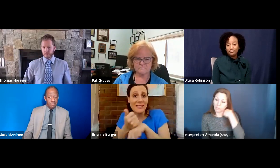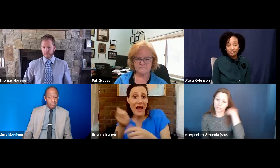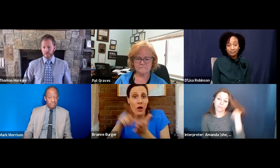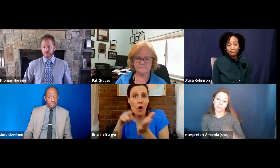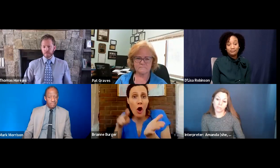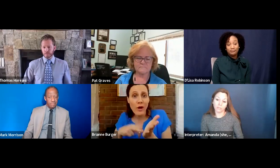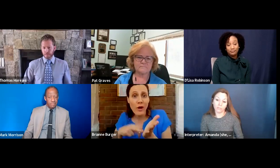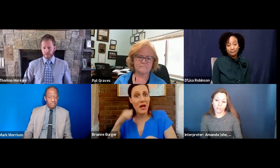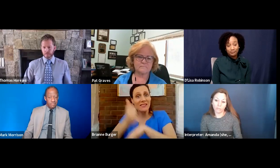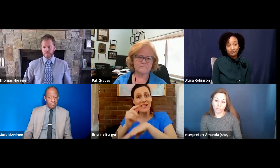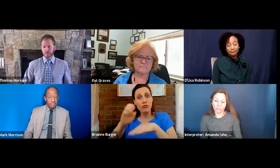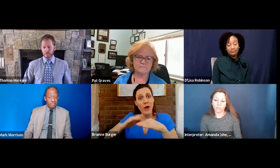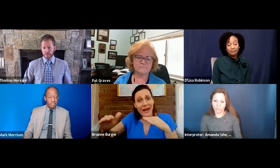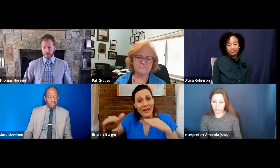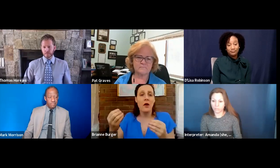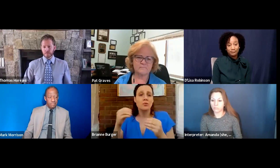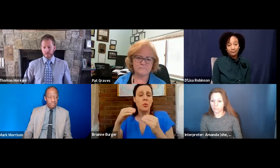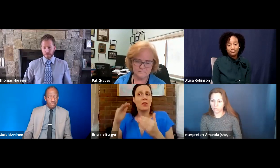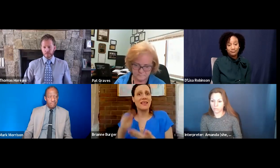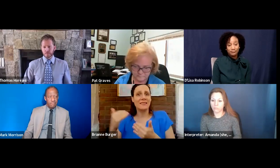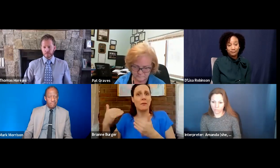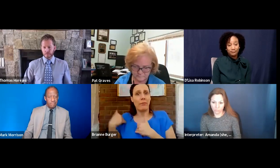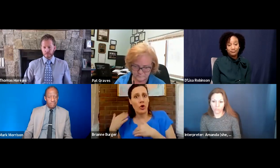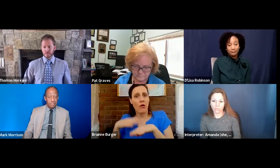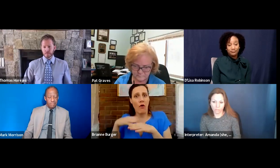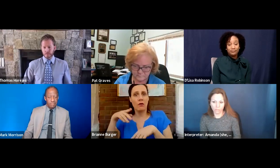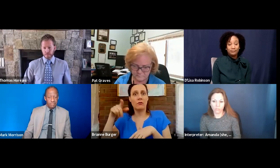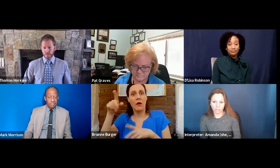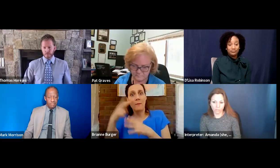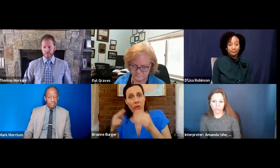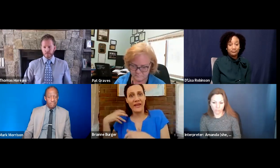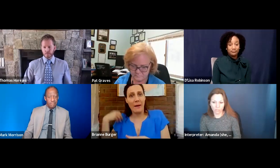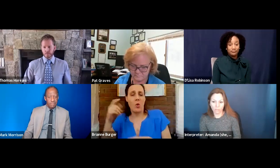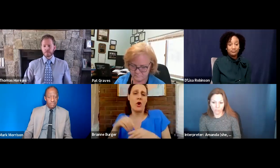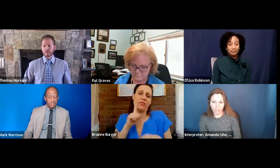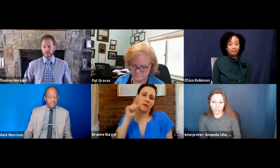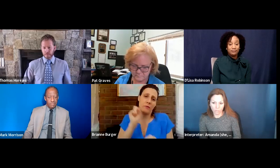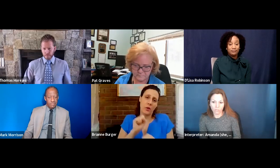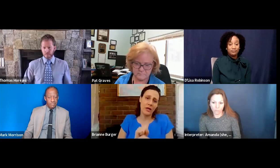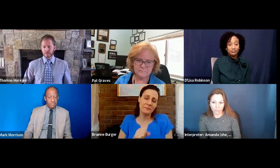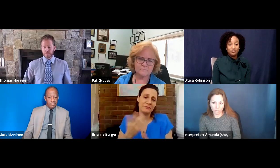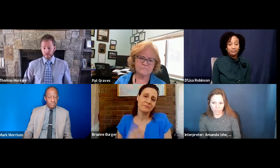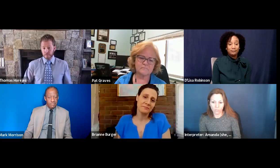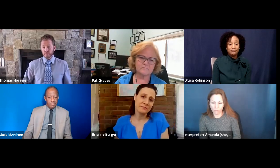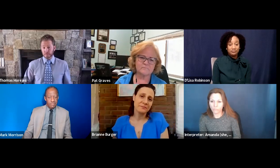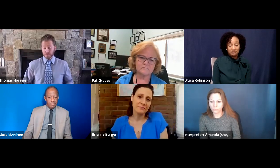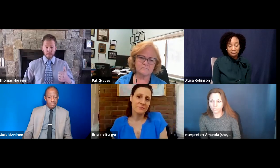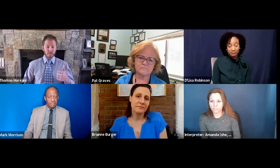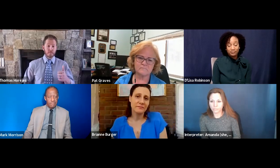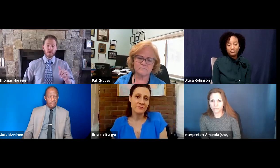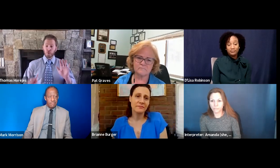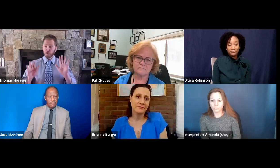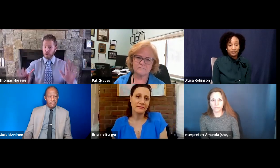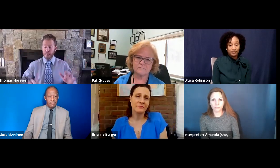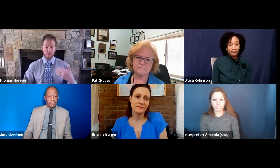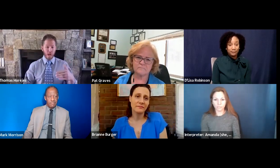that's worth considering. Again, you can get a contract and you can get a standardized rate, and you might have to make a few phone calls to get there. But